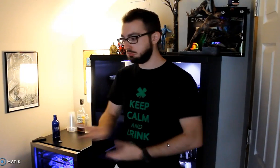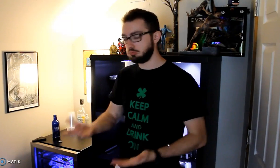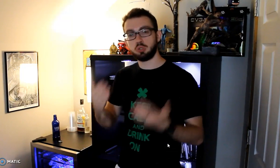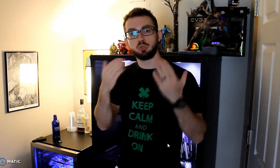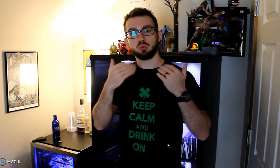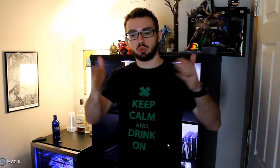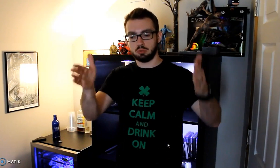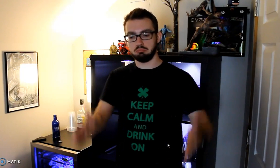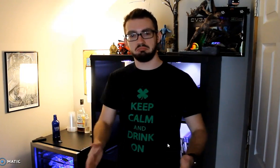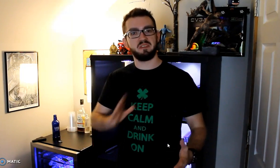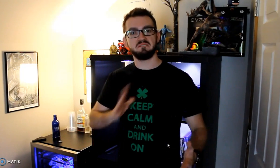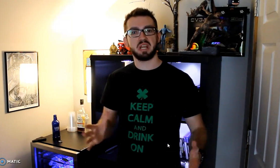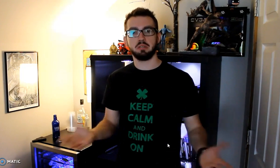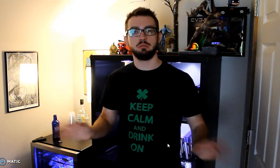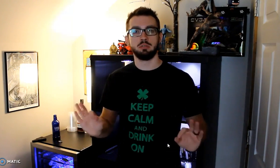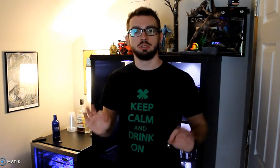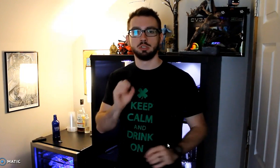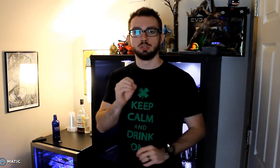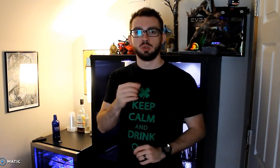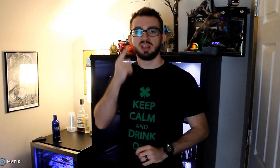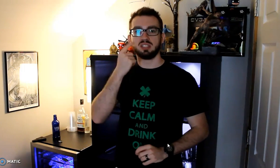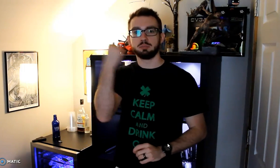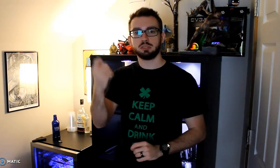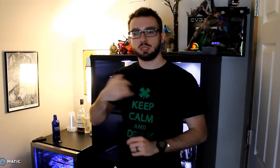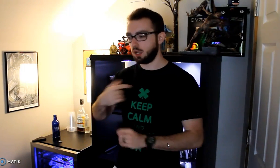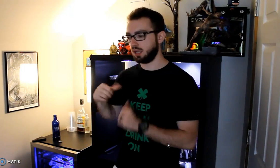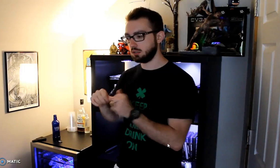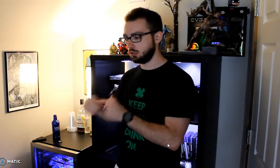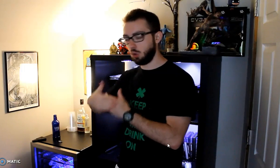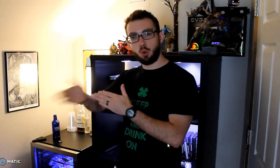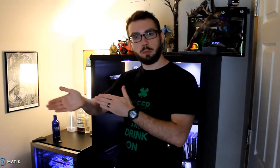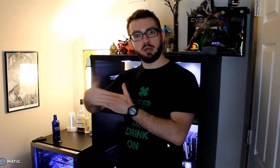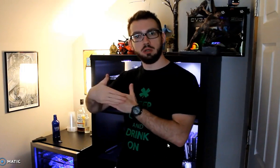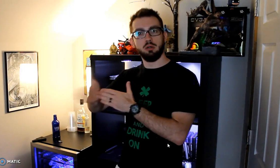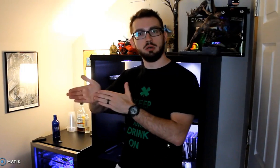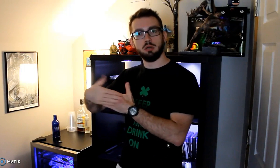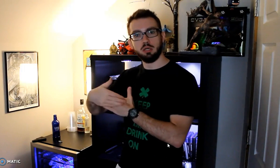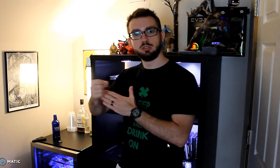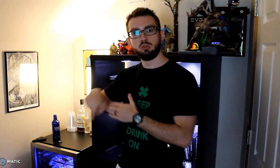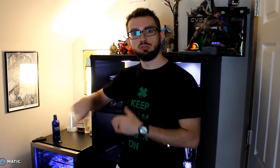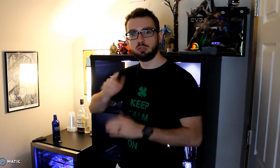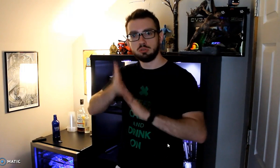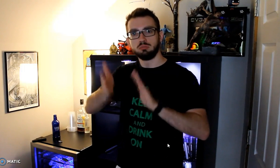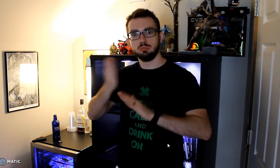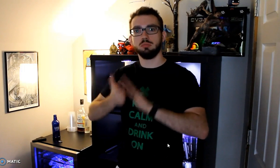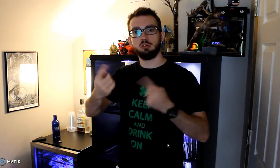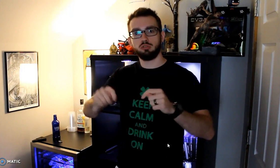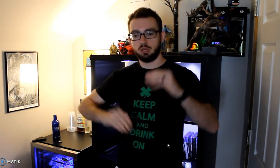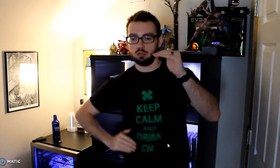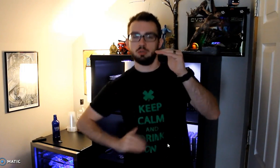So the next day, it had cooled down and it was fine. So I think it's because of opening the fridge so many times.